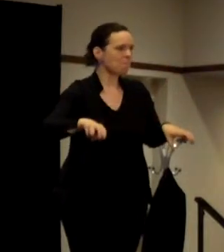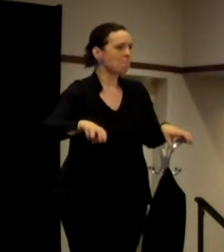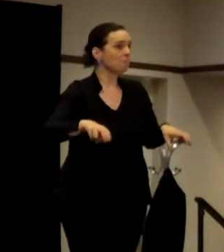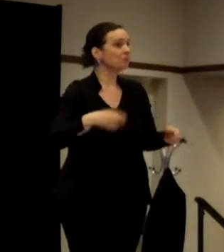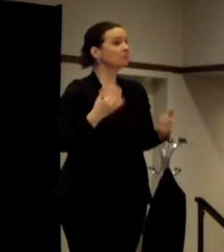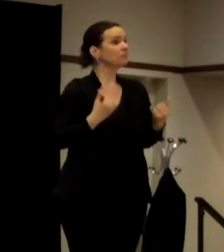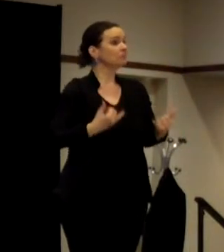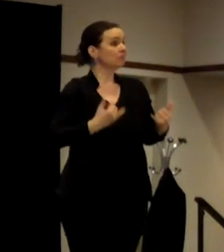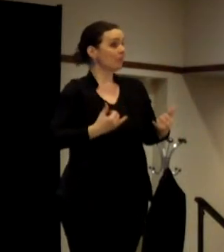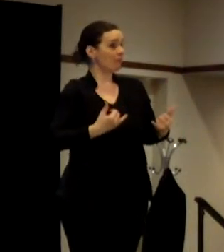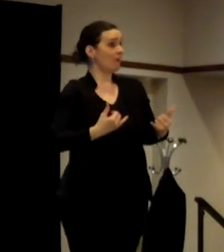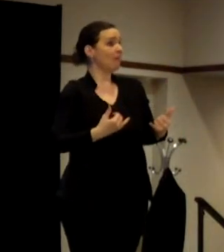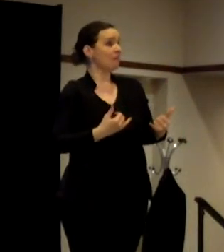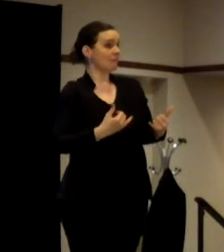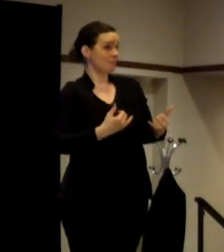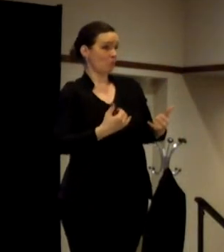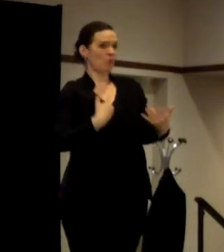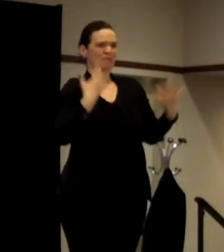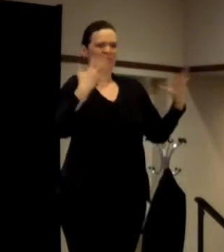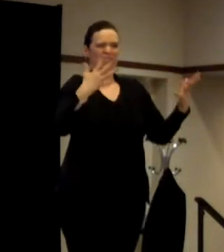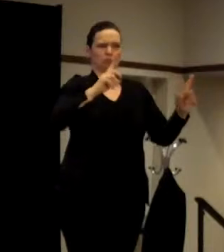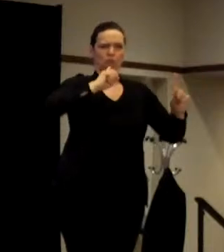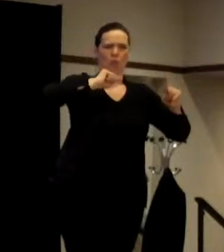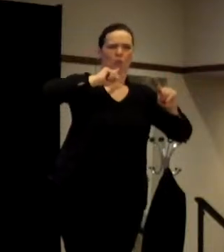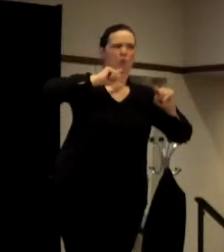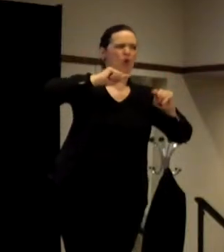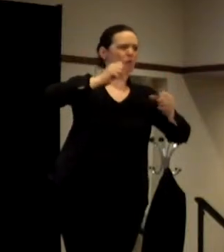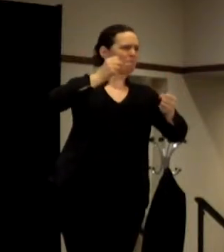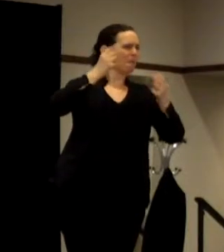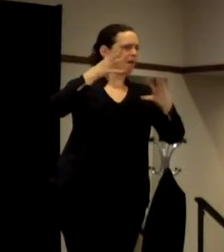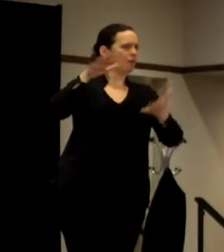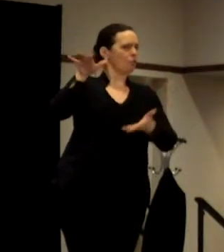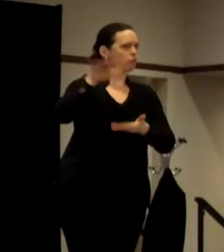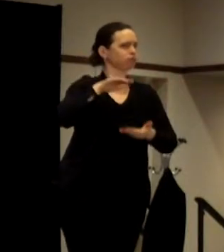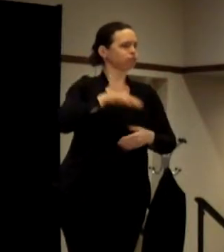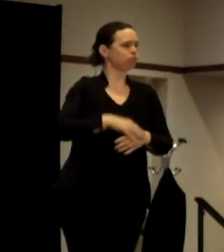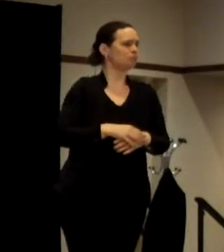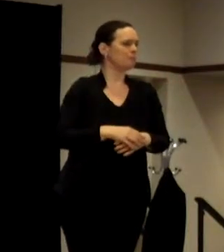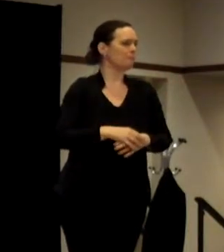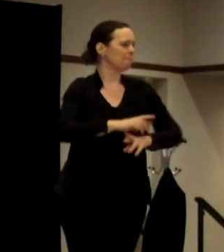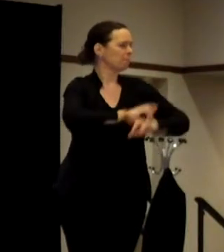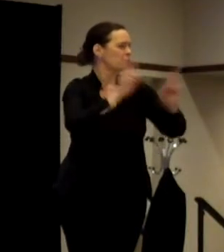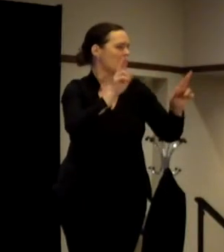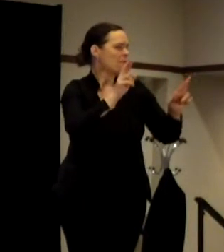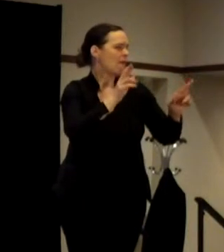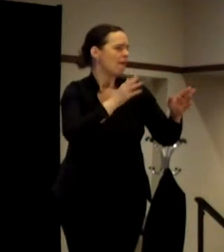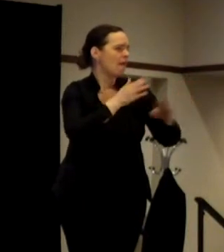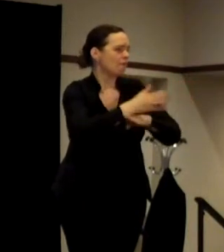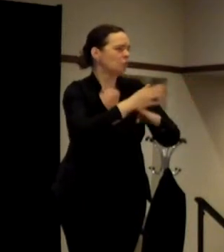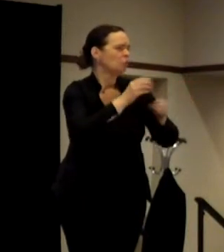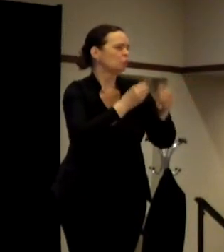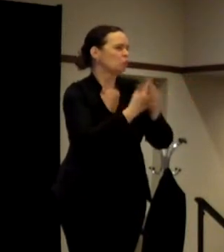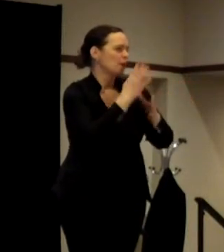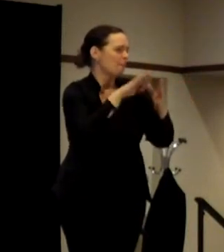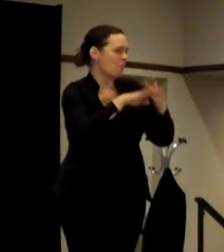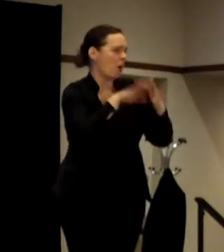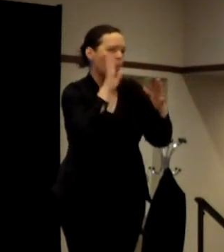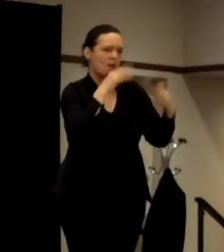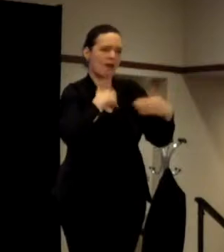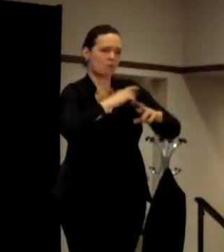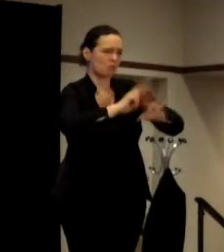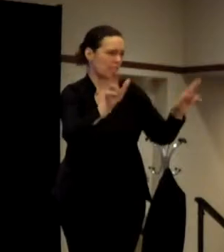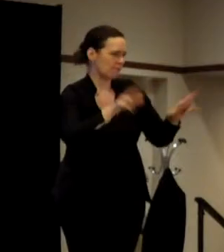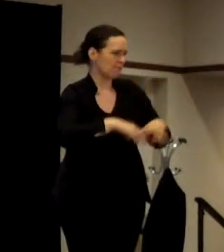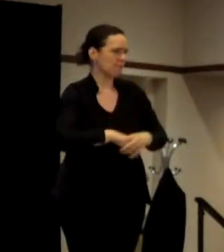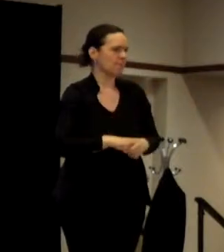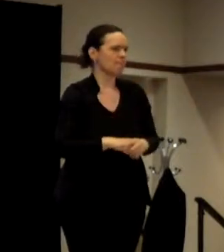more so that they're ready to go. And I think we'll have a good 2-3 months worth of in-person